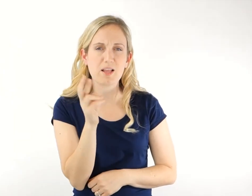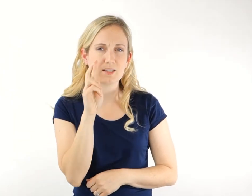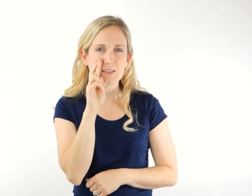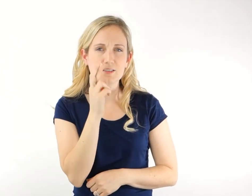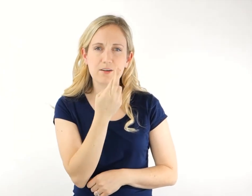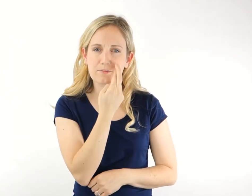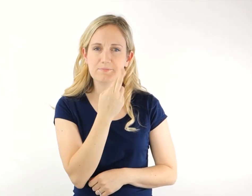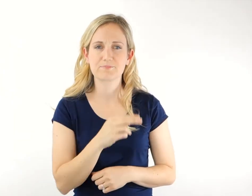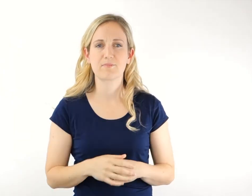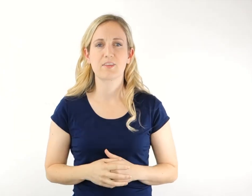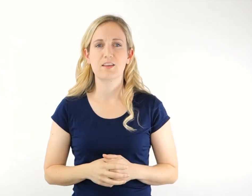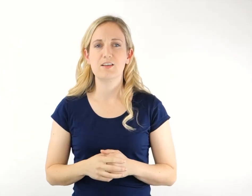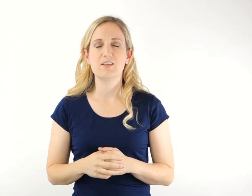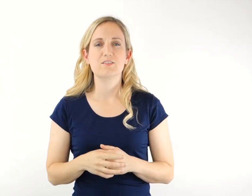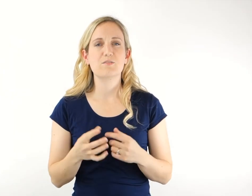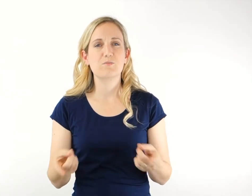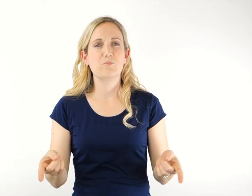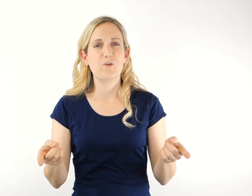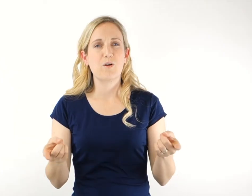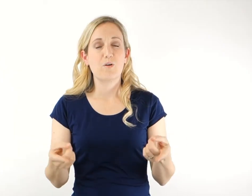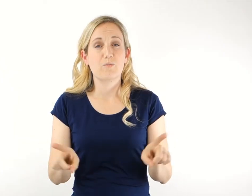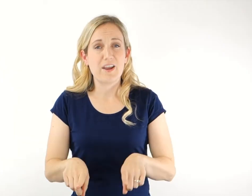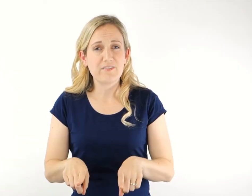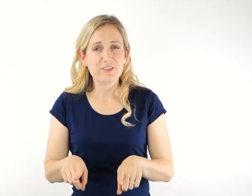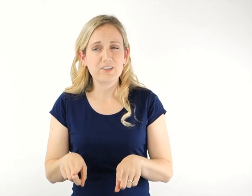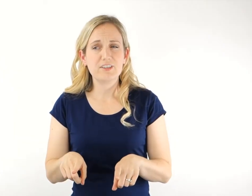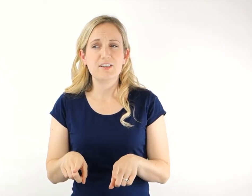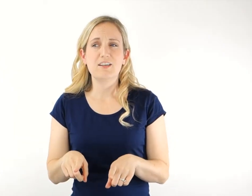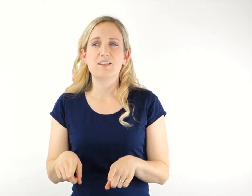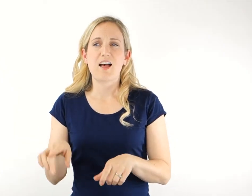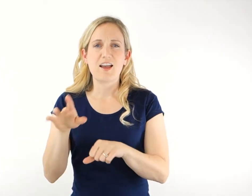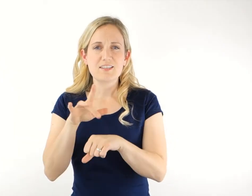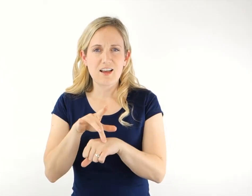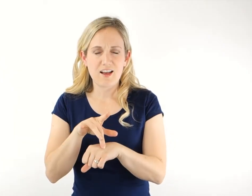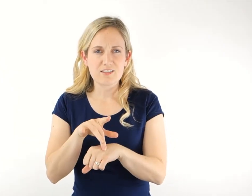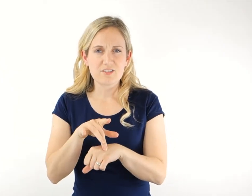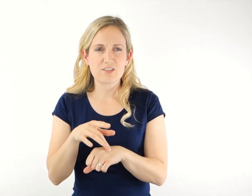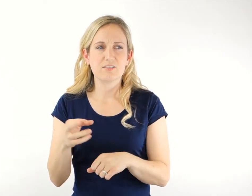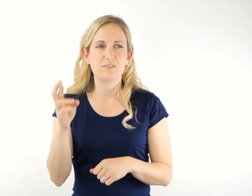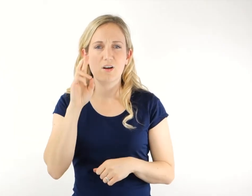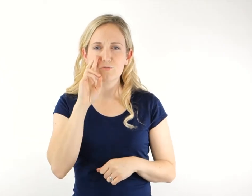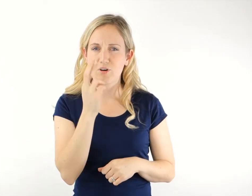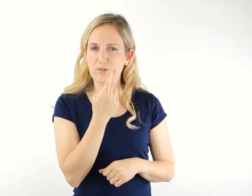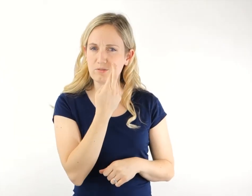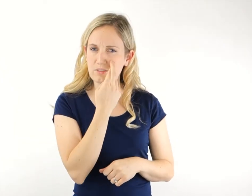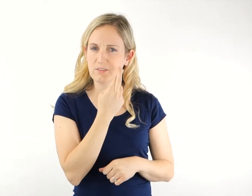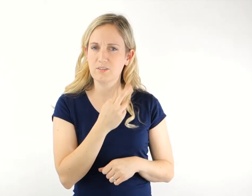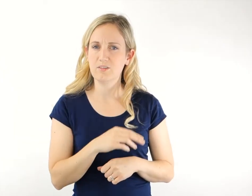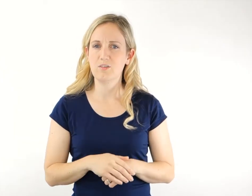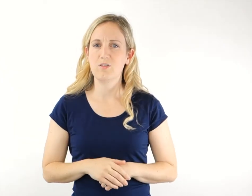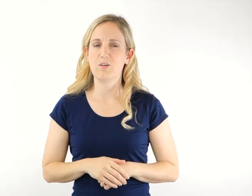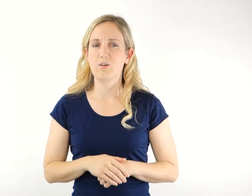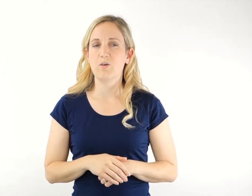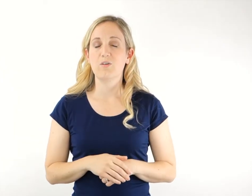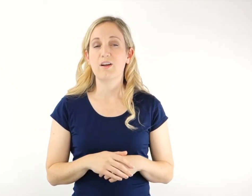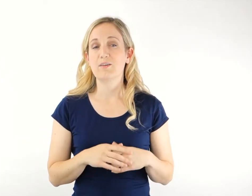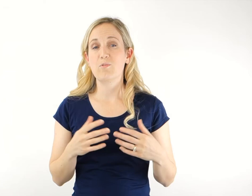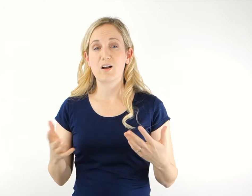smelling it, you know. So whenever I touch a rose or I walk